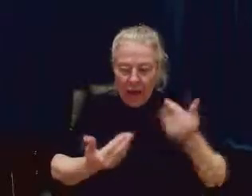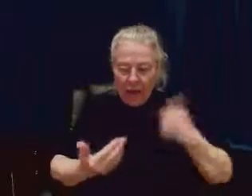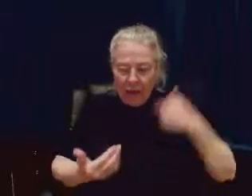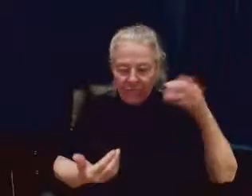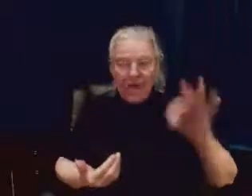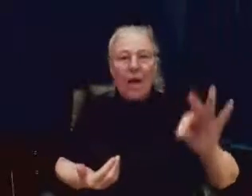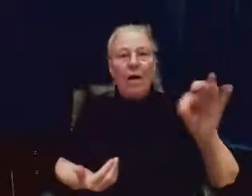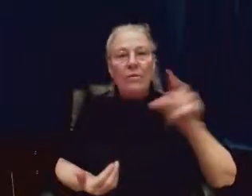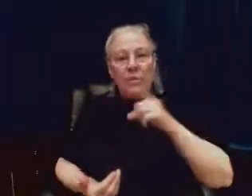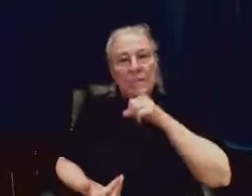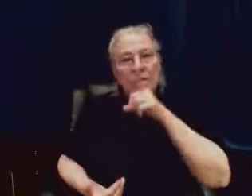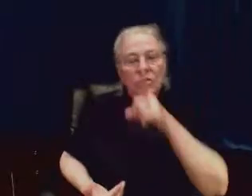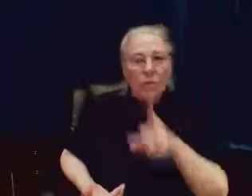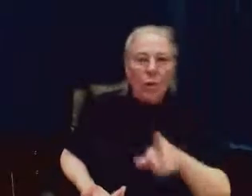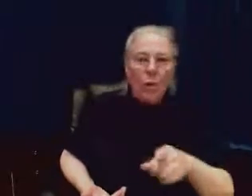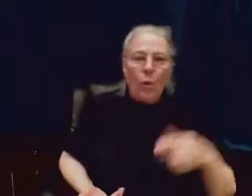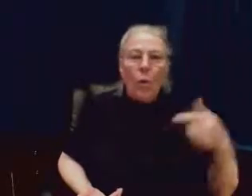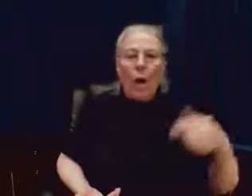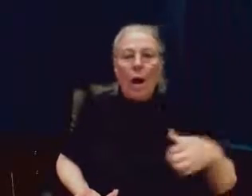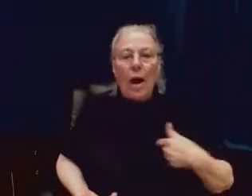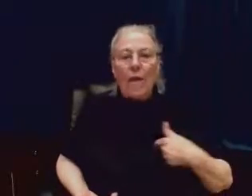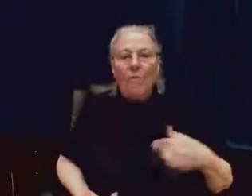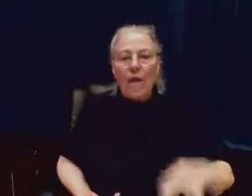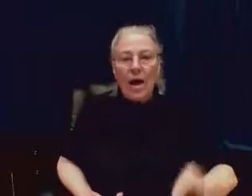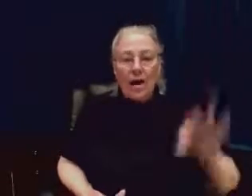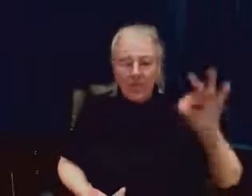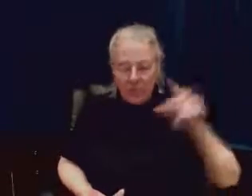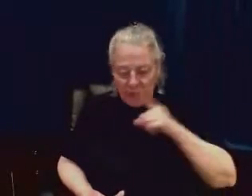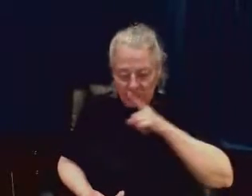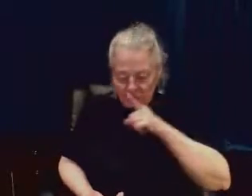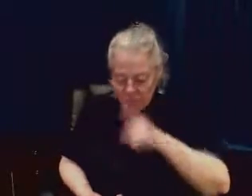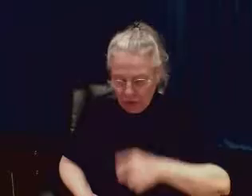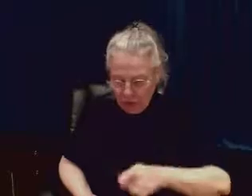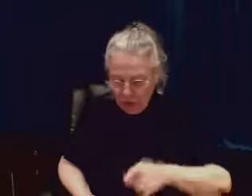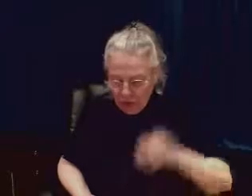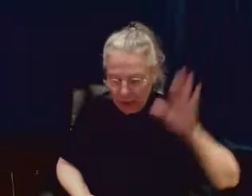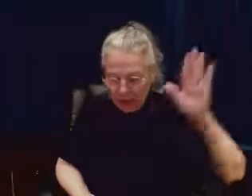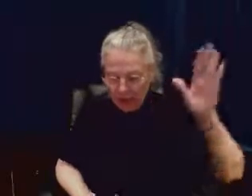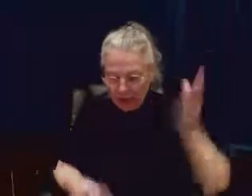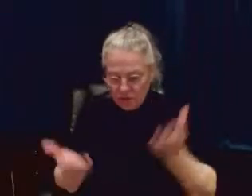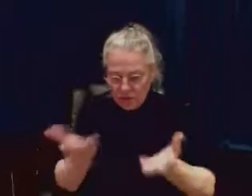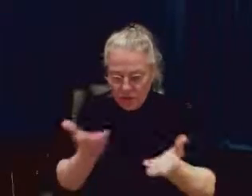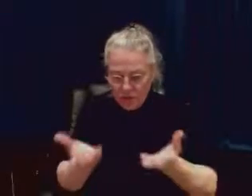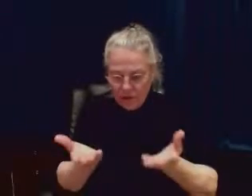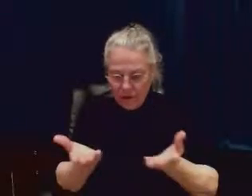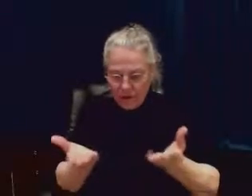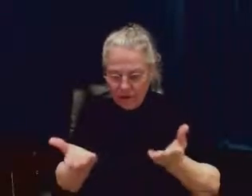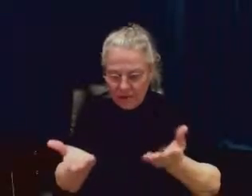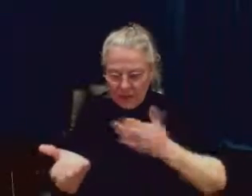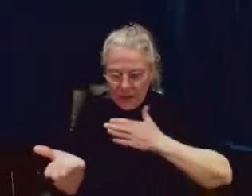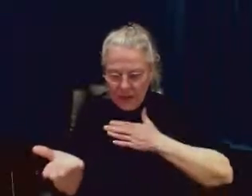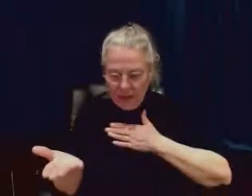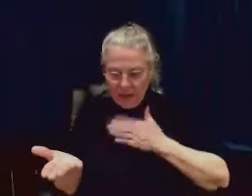I found it so, I found it so. His service is